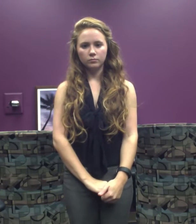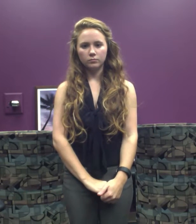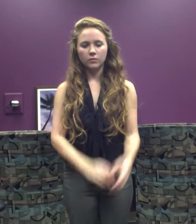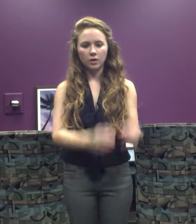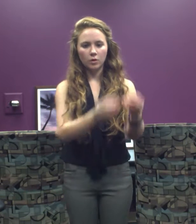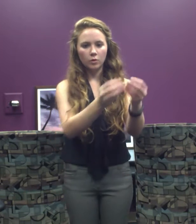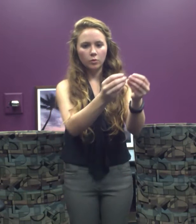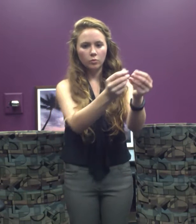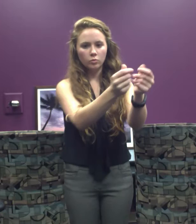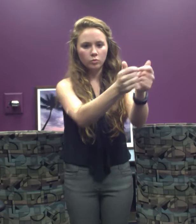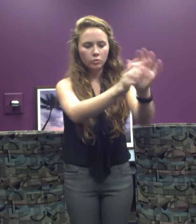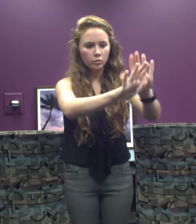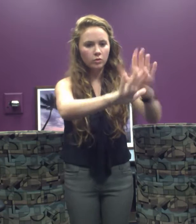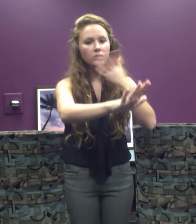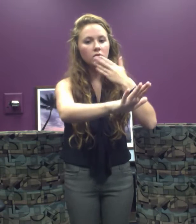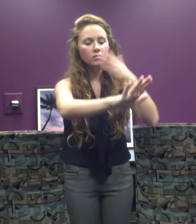They become shorter,